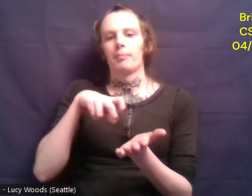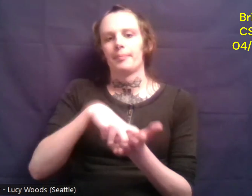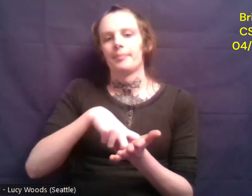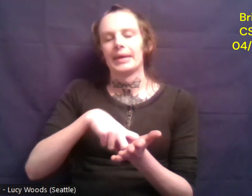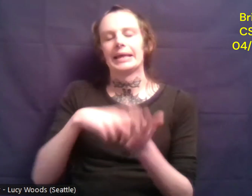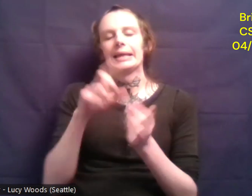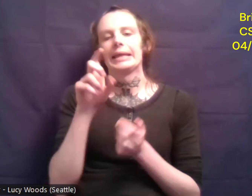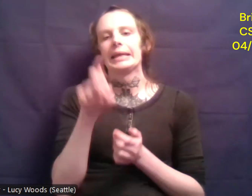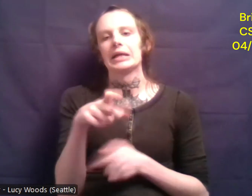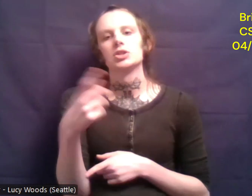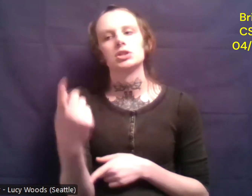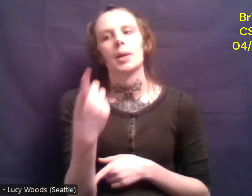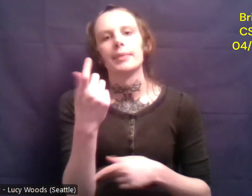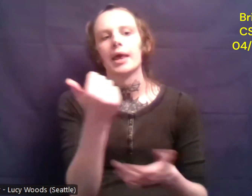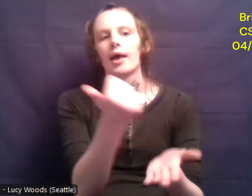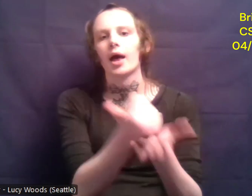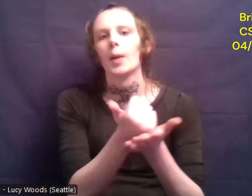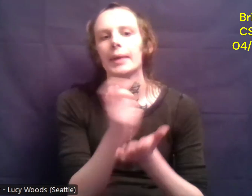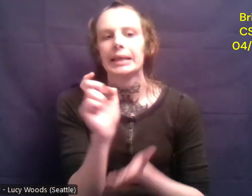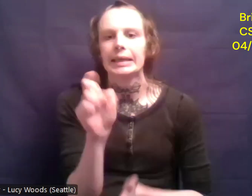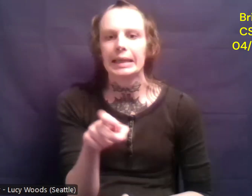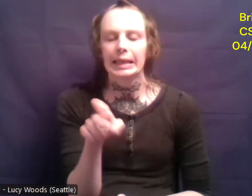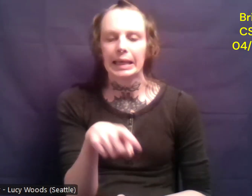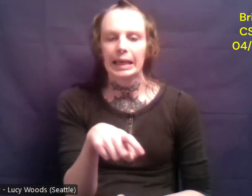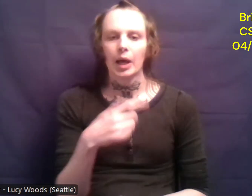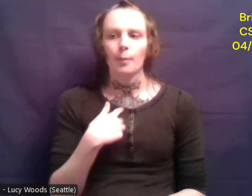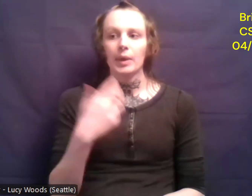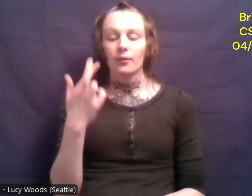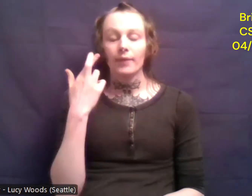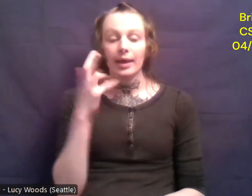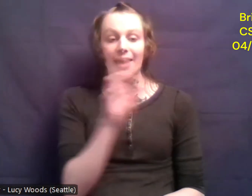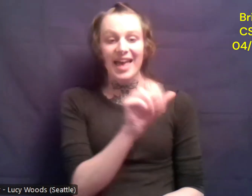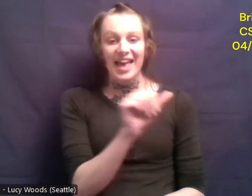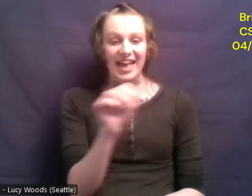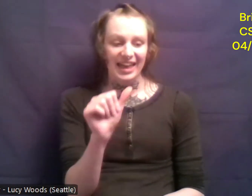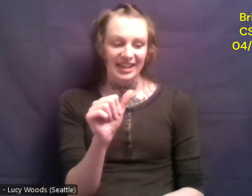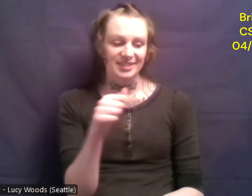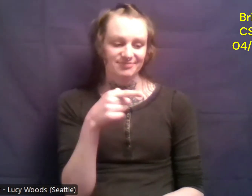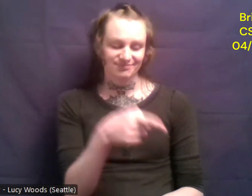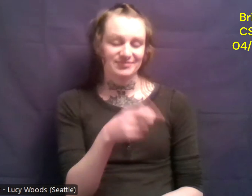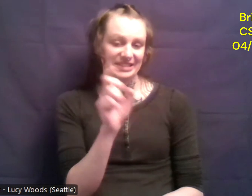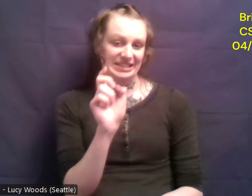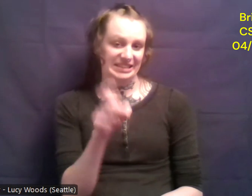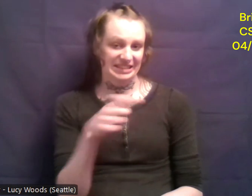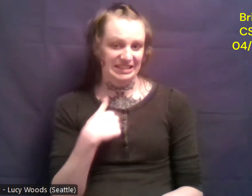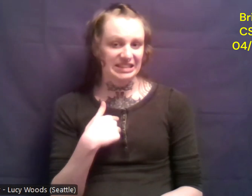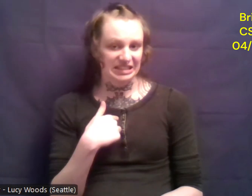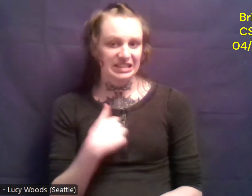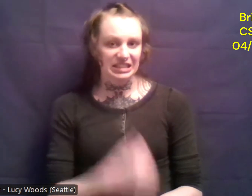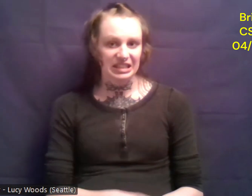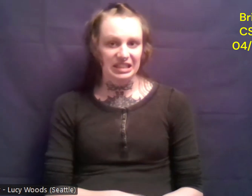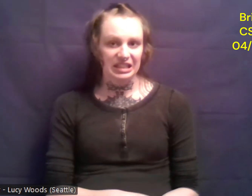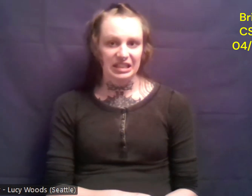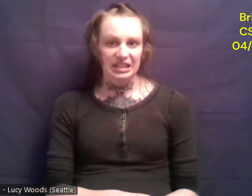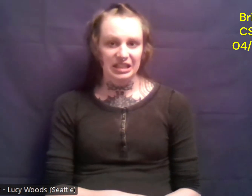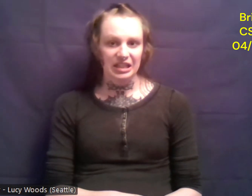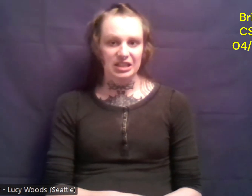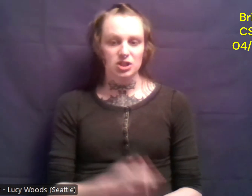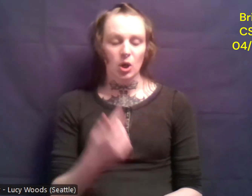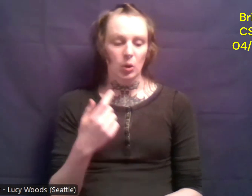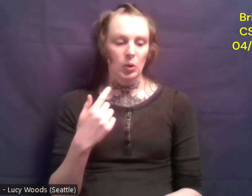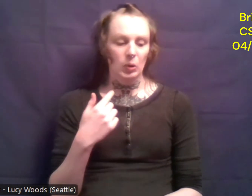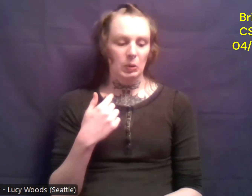last house on the block and I need to come here. Um, I moved home pretty suddenly